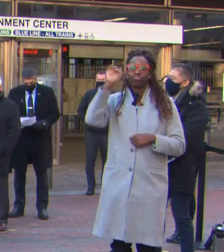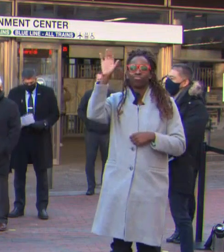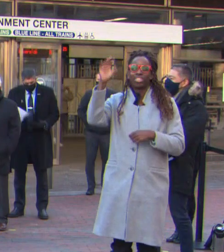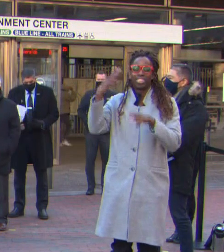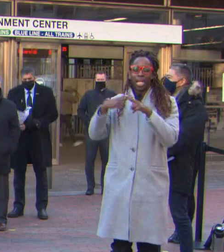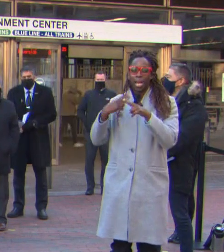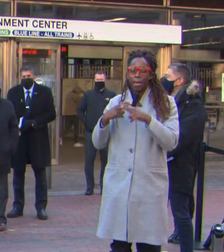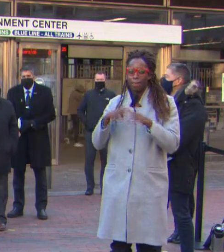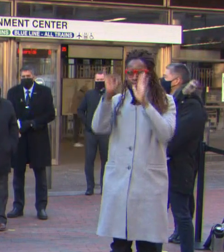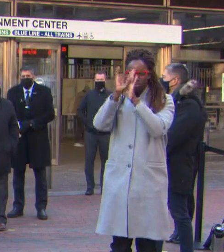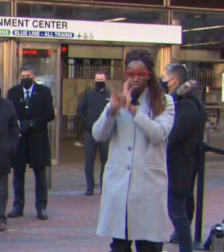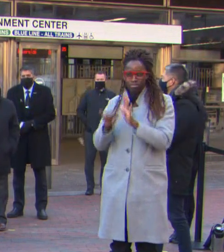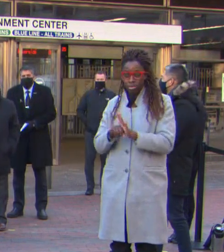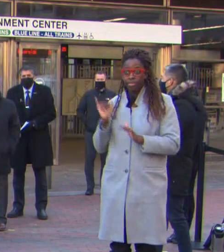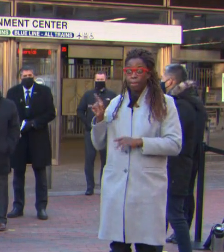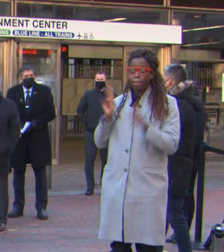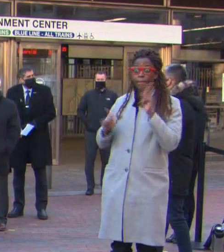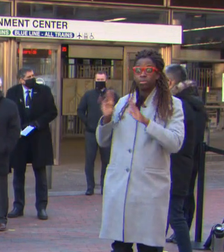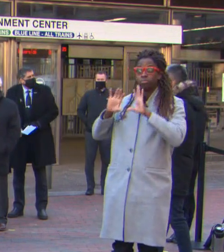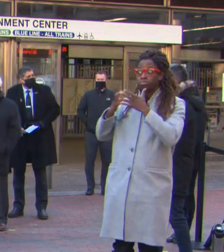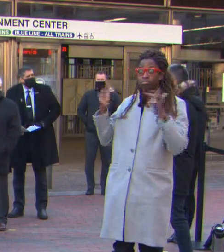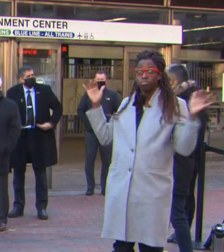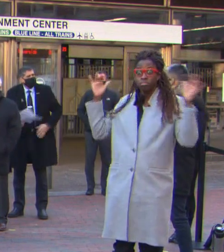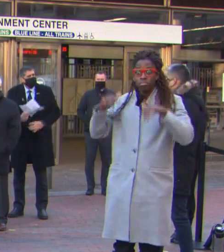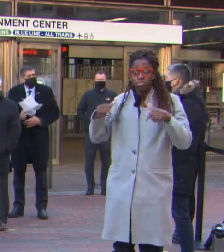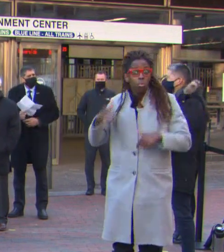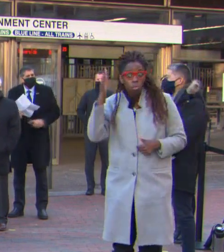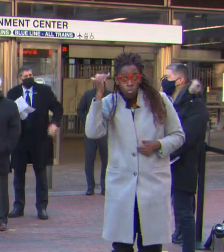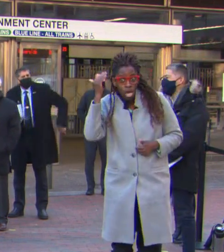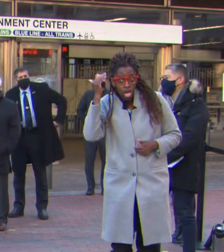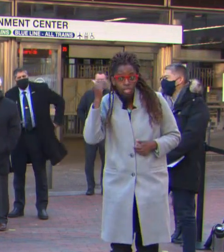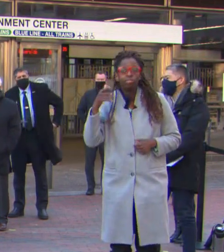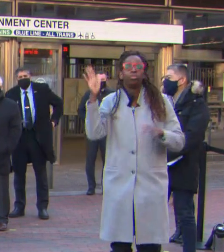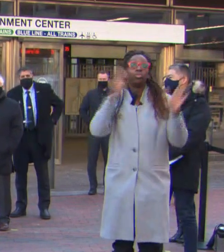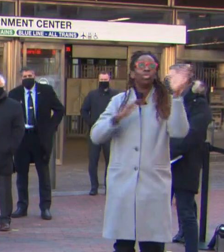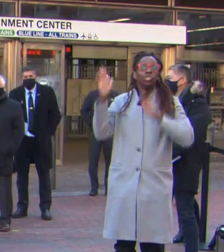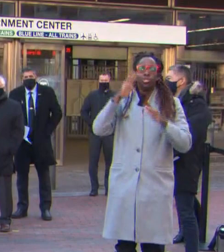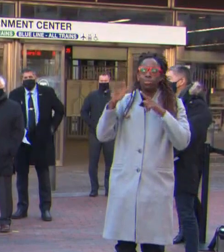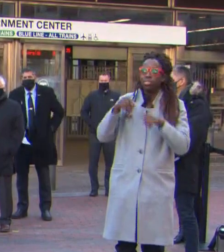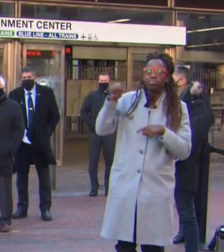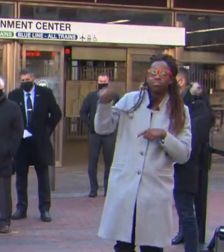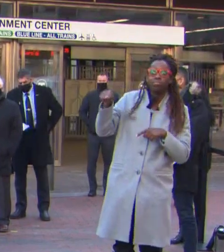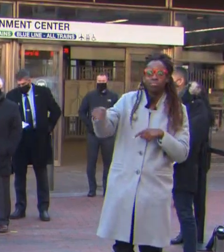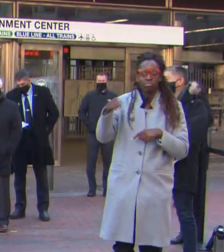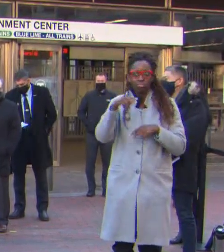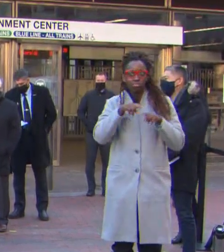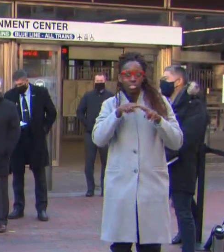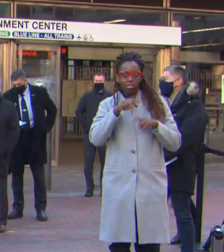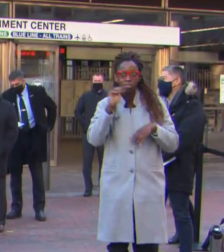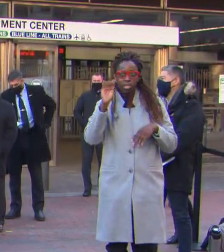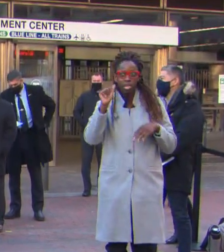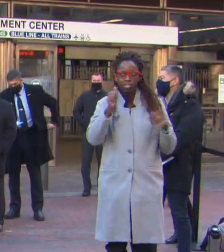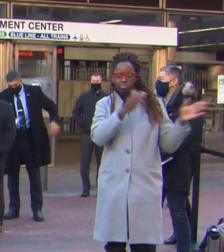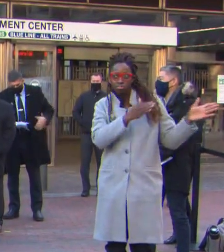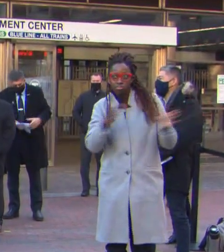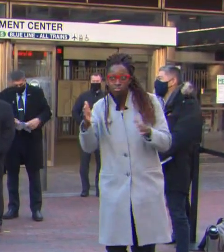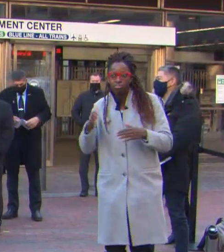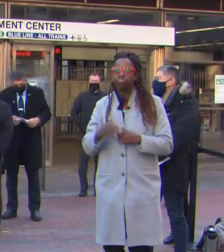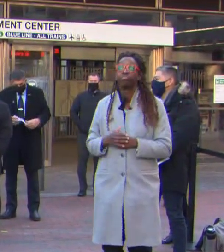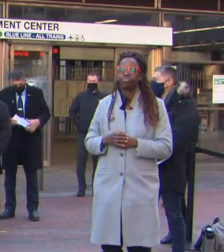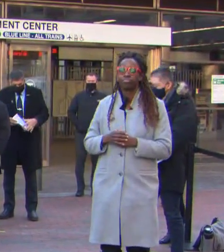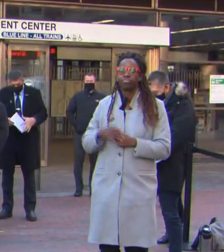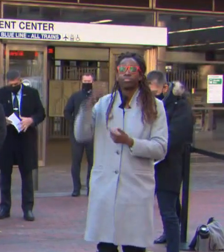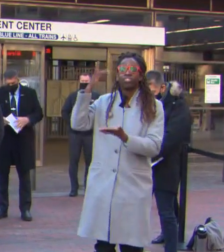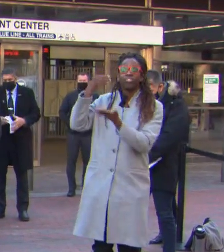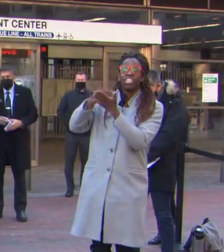We have lots of people here today that are concerned about the actions of the Fiscal Management Control Board that's